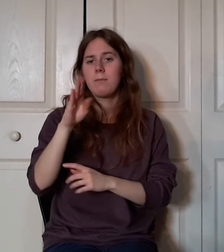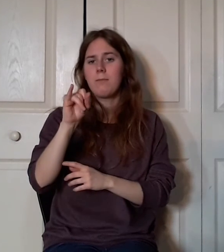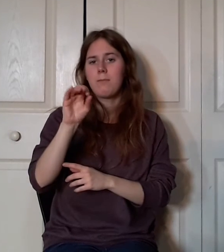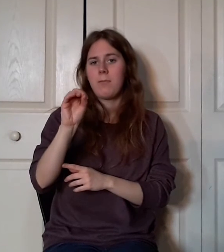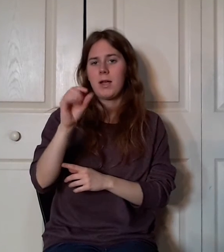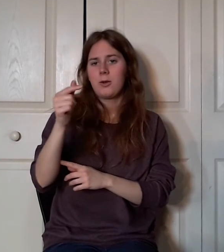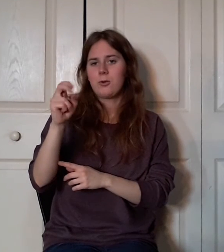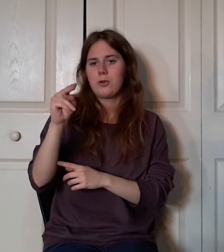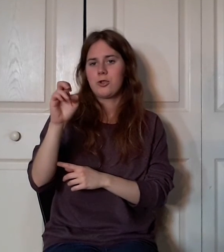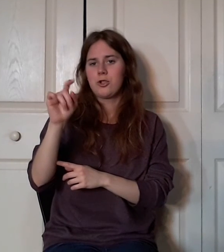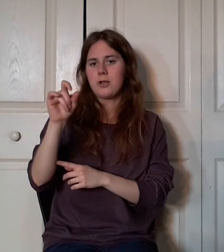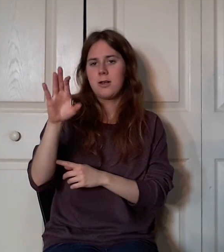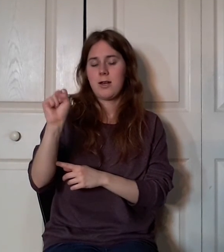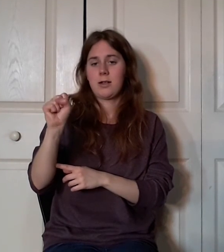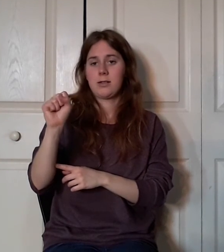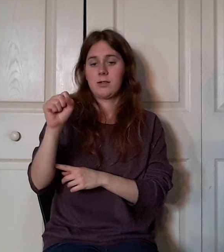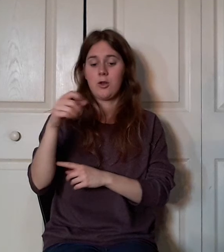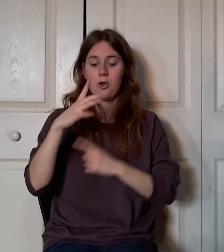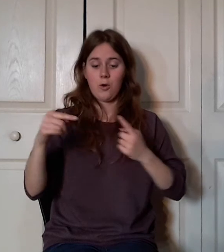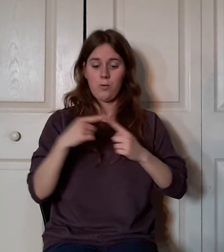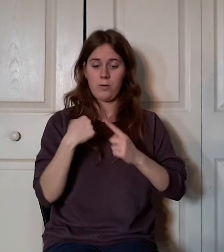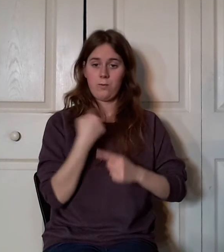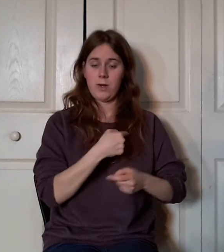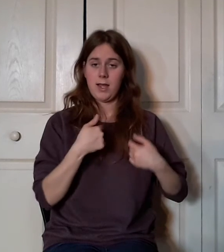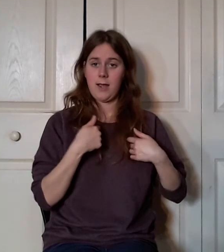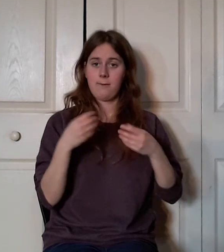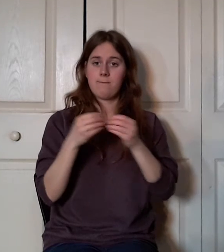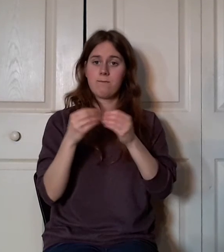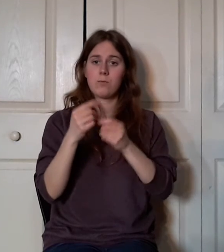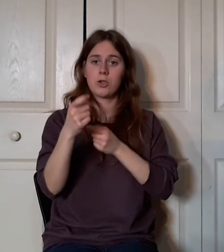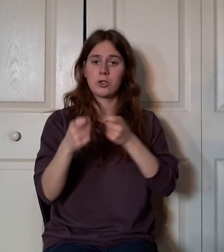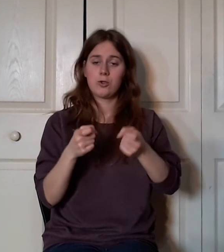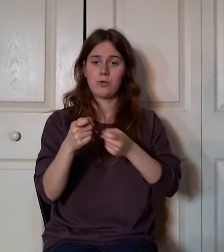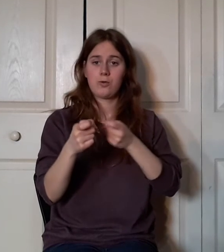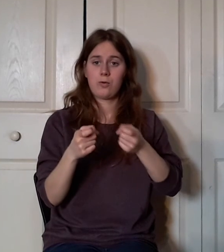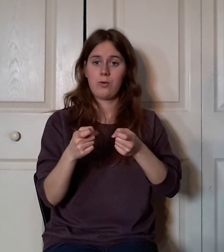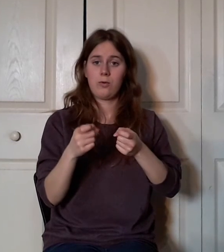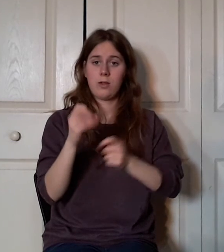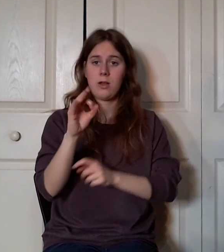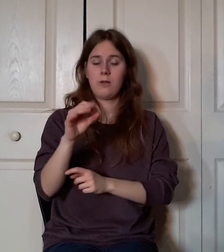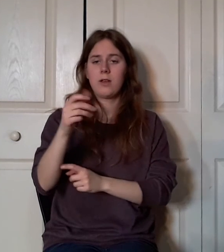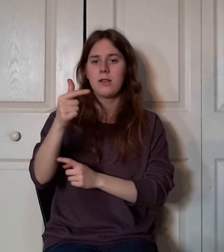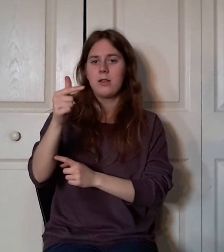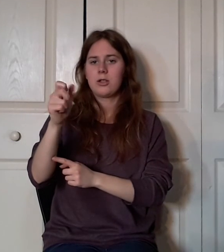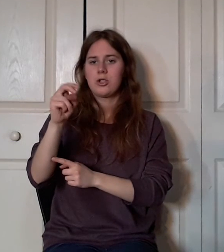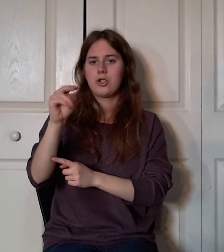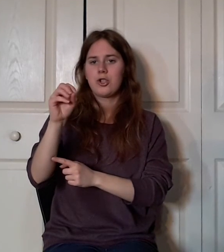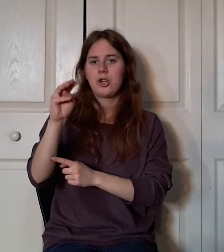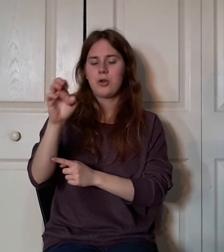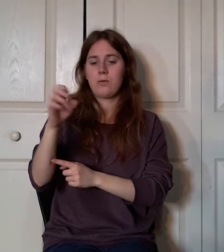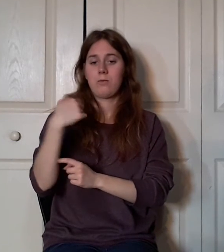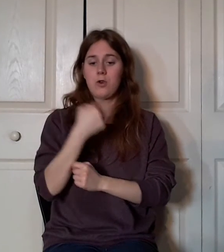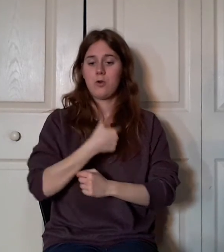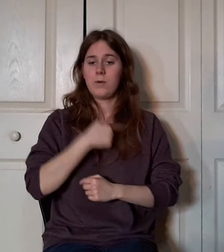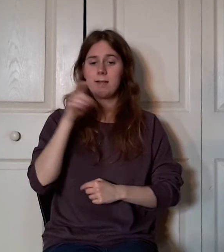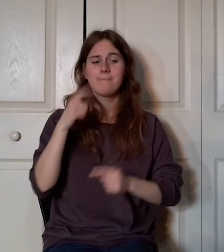and especially as we'll see the human genome, there's questions that we have to ask about, is it good or is it bad? But going back